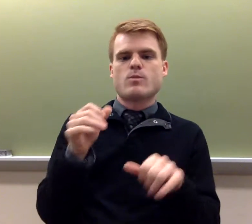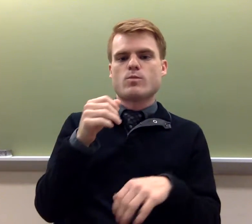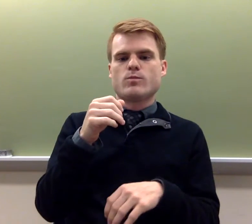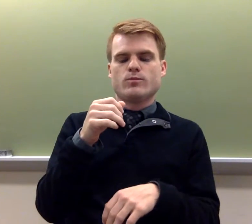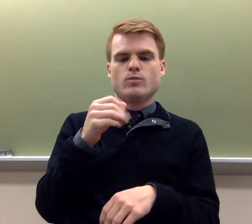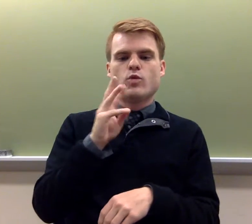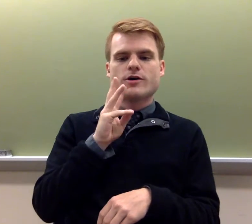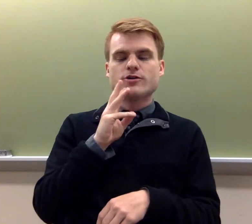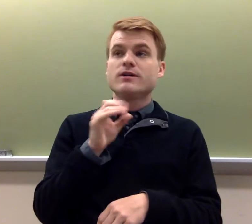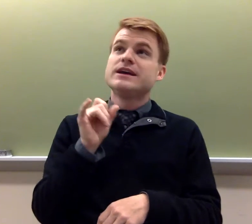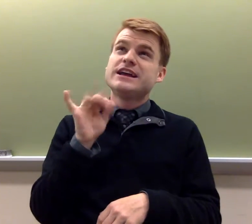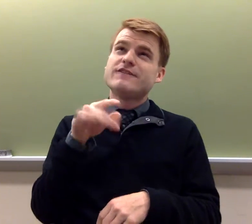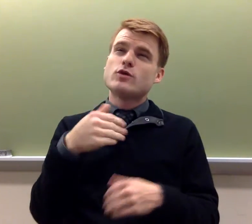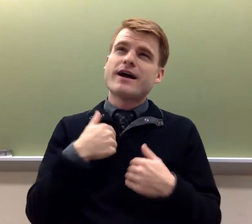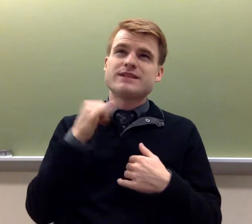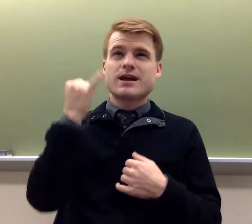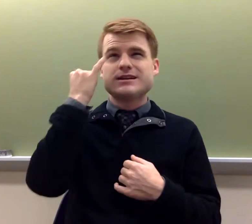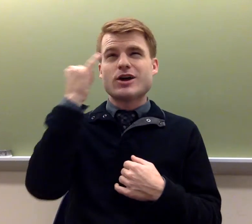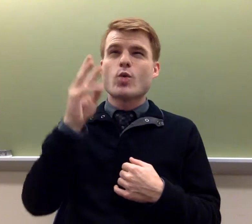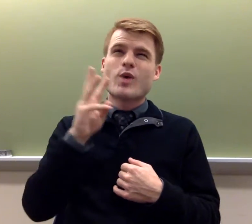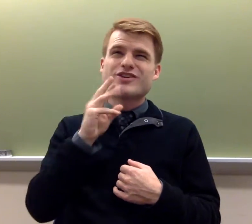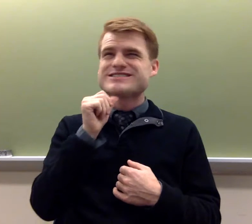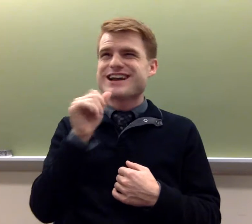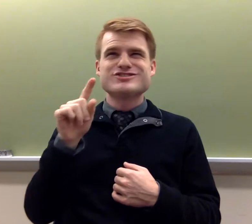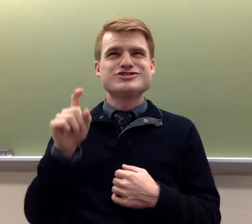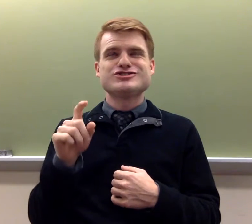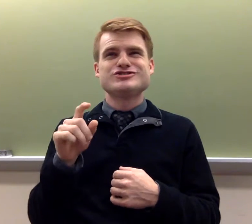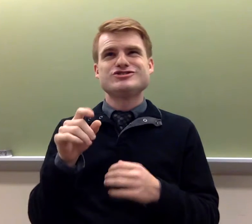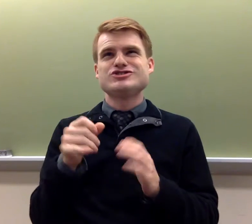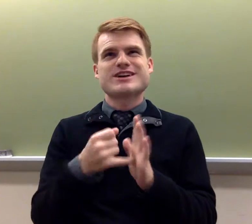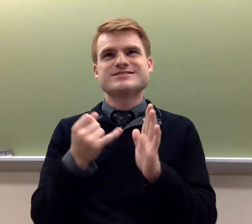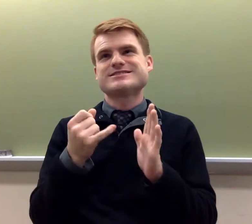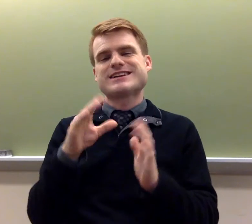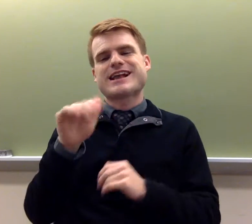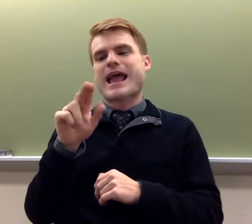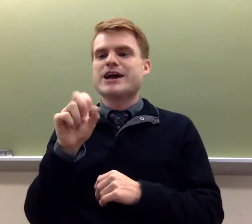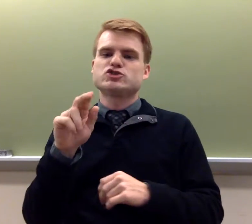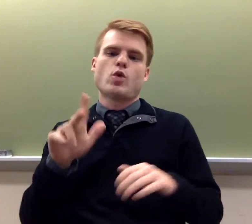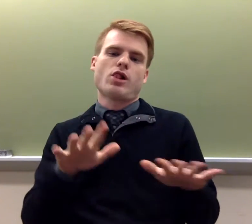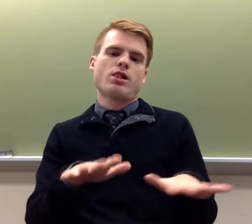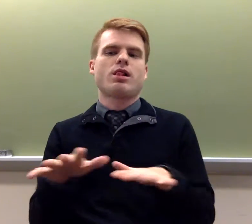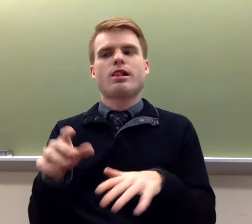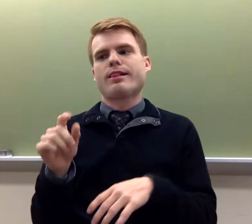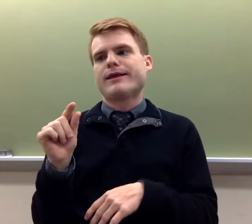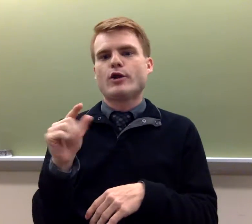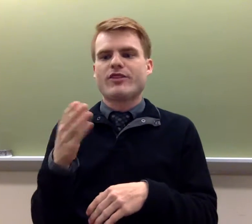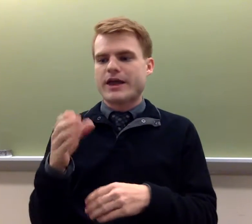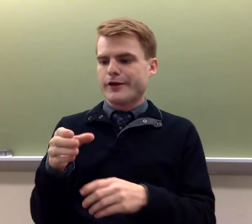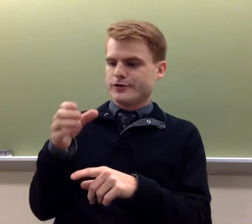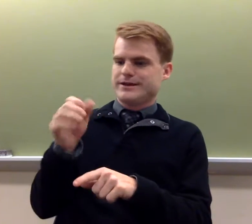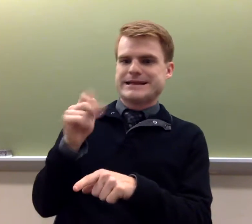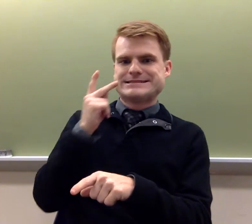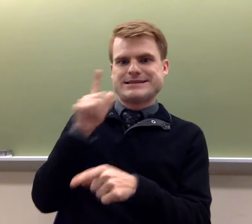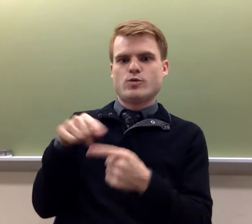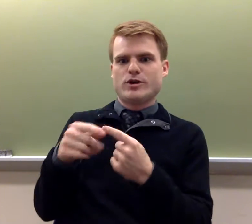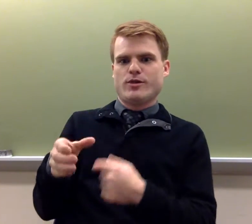water isn't just a casual little thing here that you can see through when you hold up a glass. There's got to be more to it